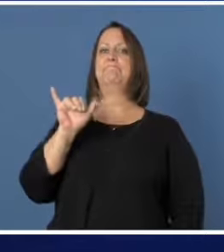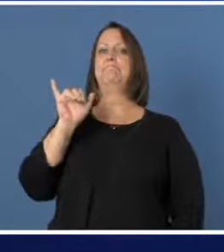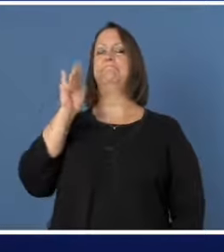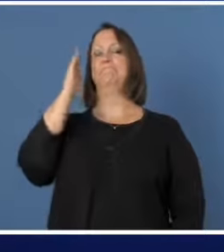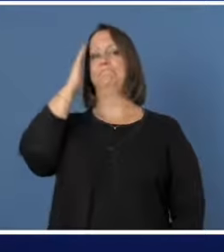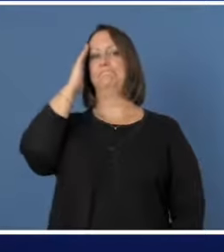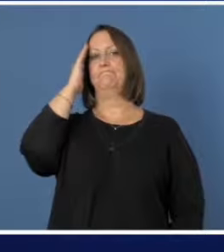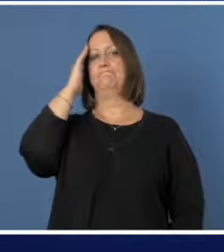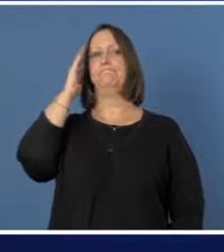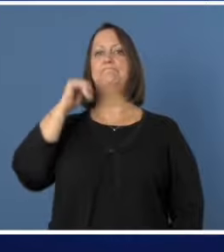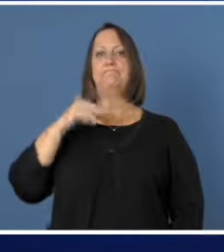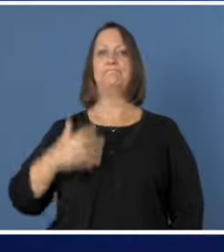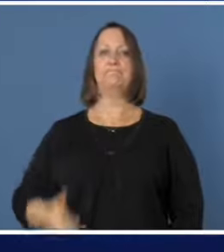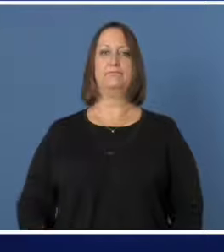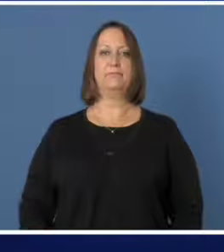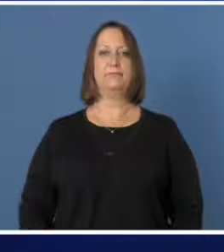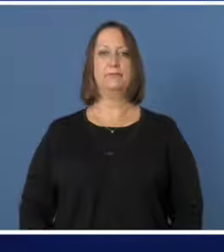release.